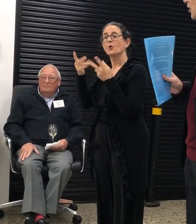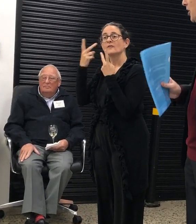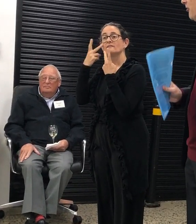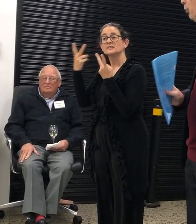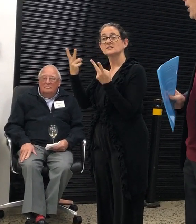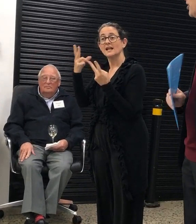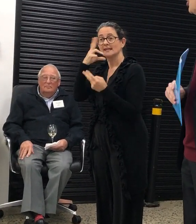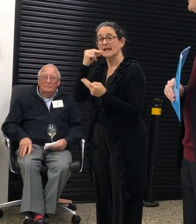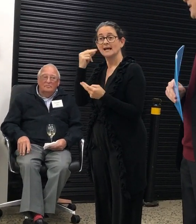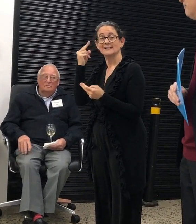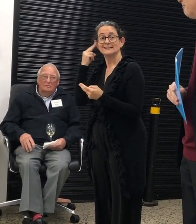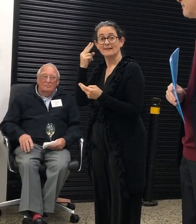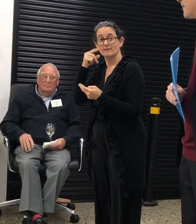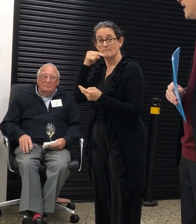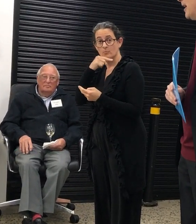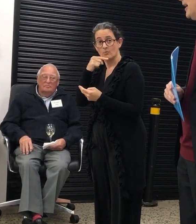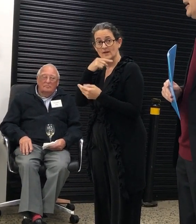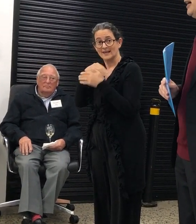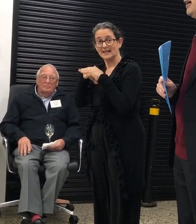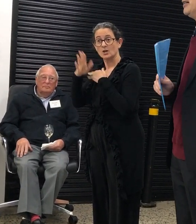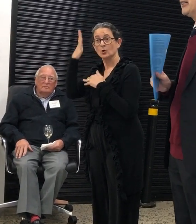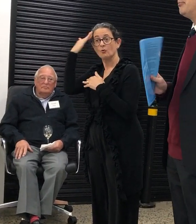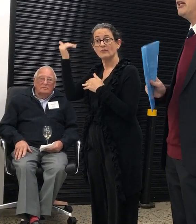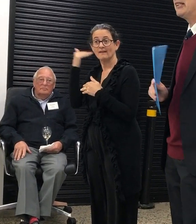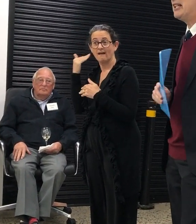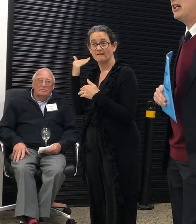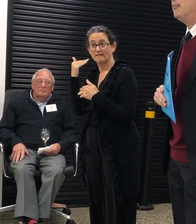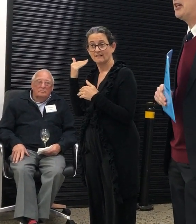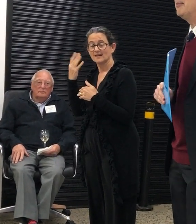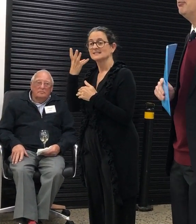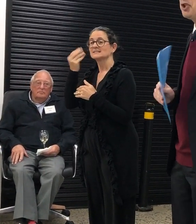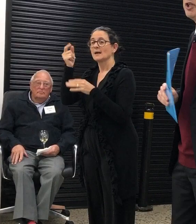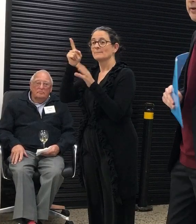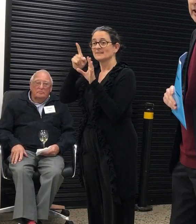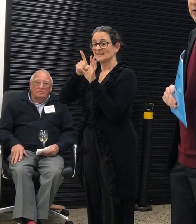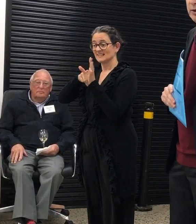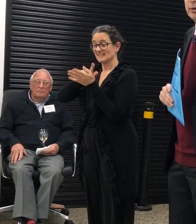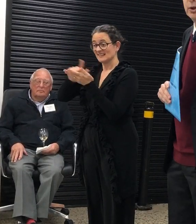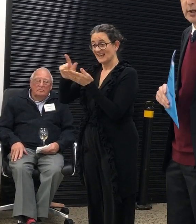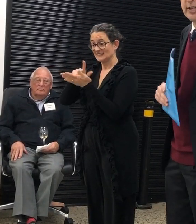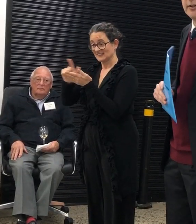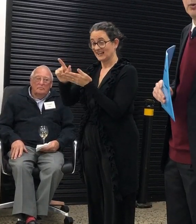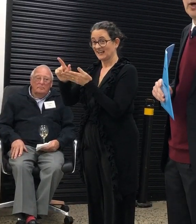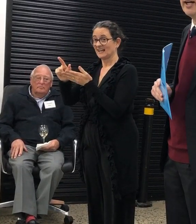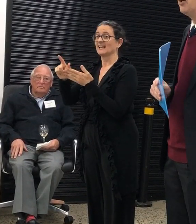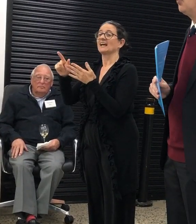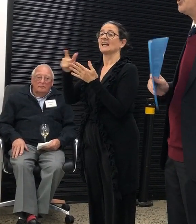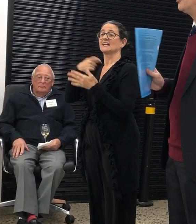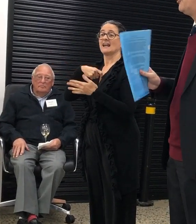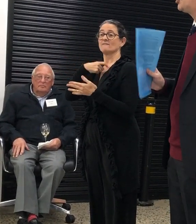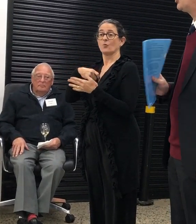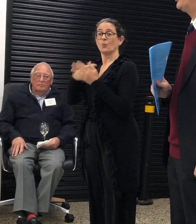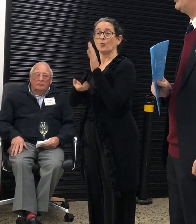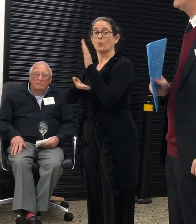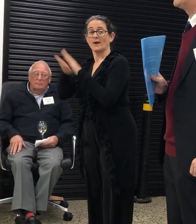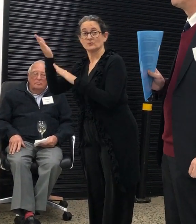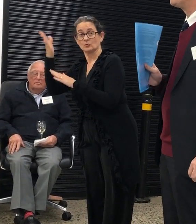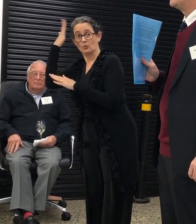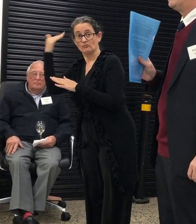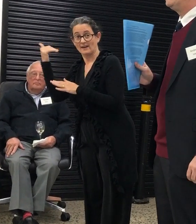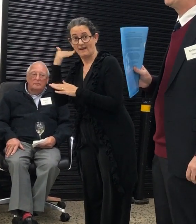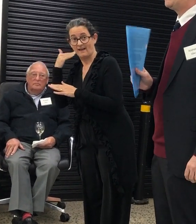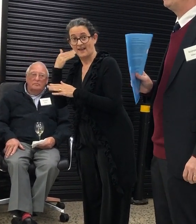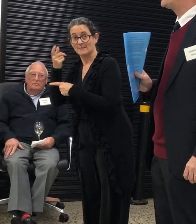a young deaf boy in Korea. Some years later he became a missionary to Korea, where within a few short